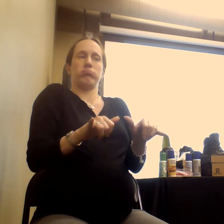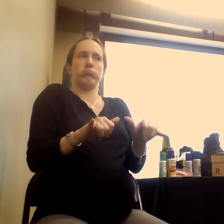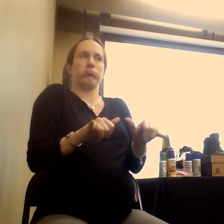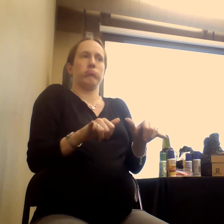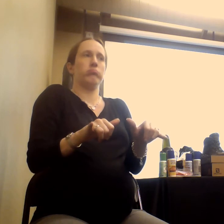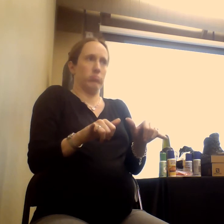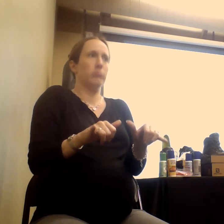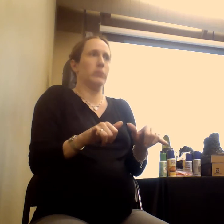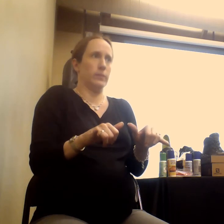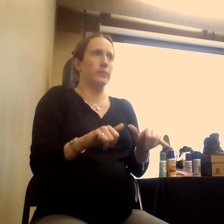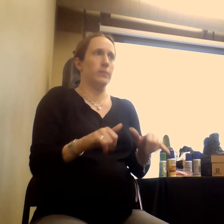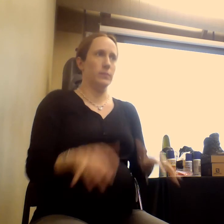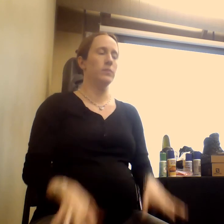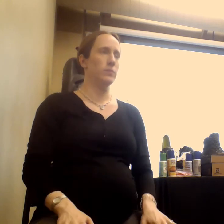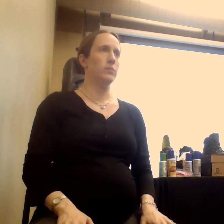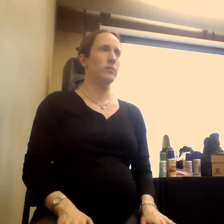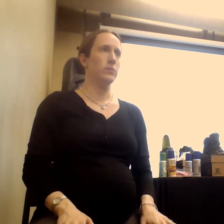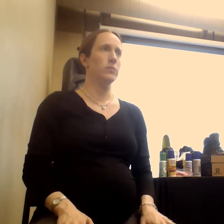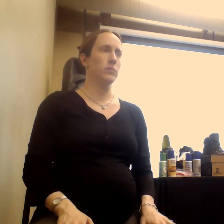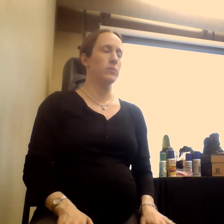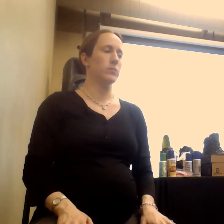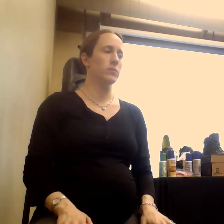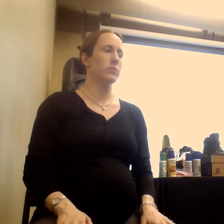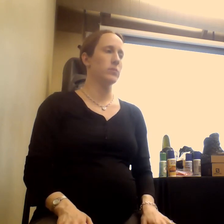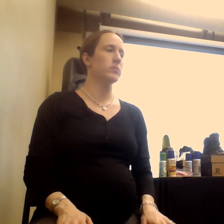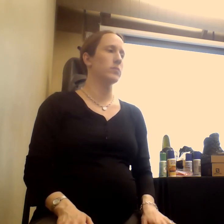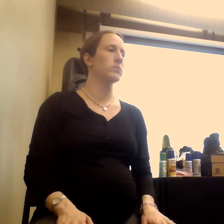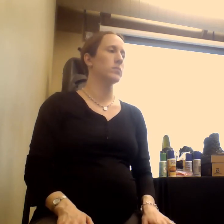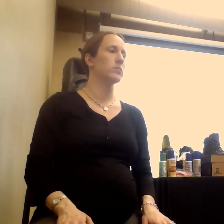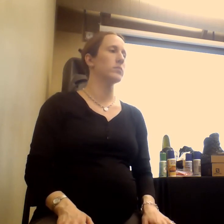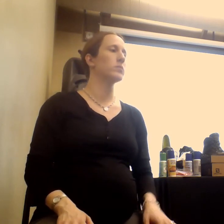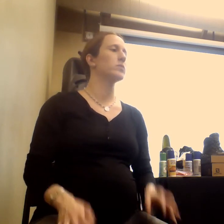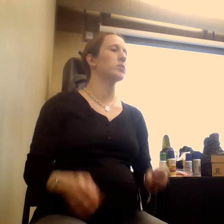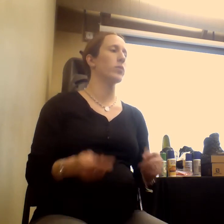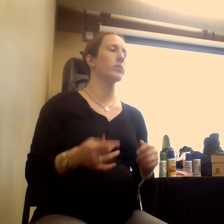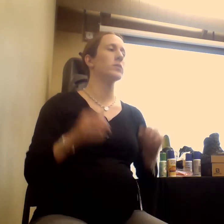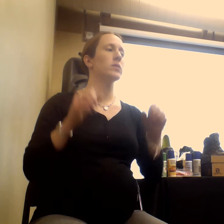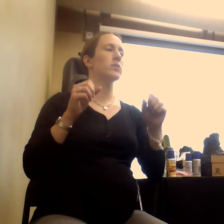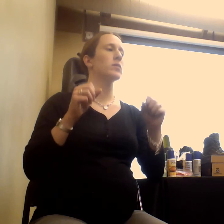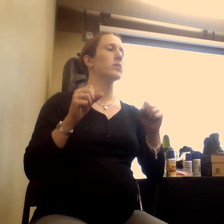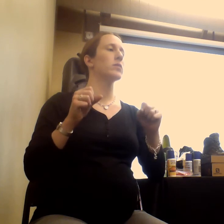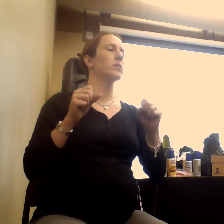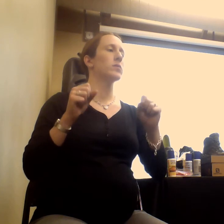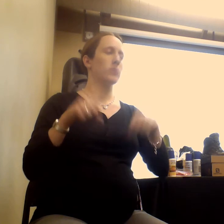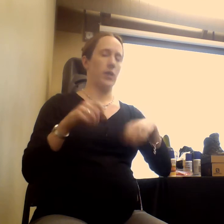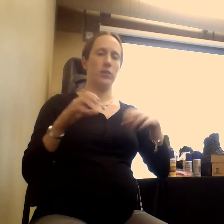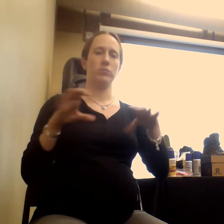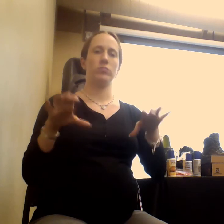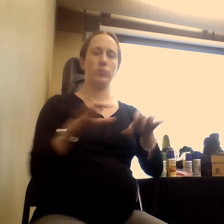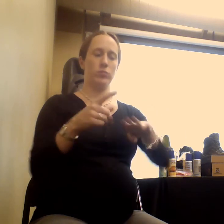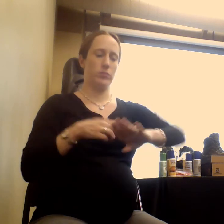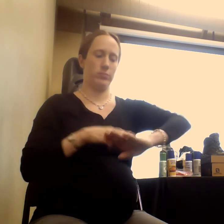And notice I pulled it out of that little tongue. So I'm going. You can't do it there.